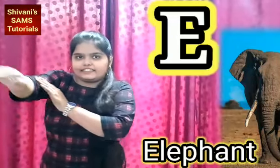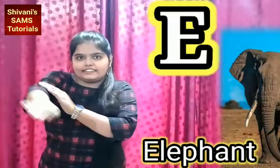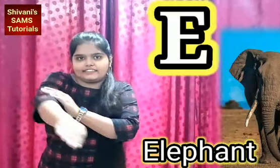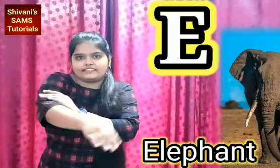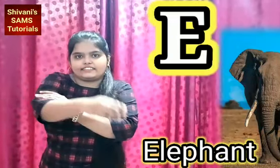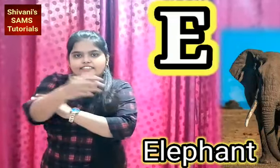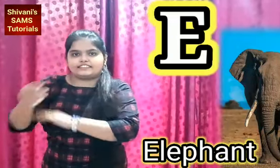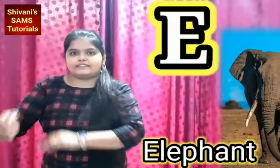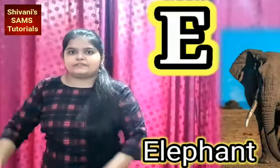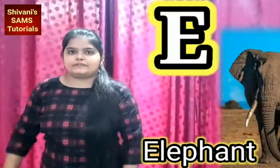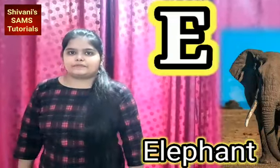elephant.